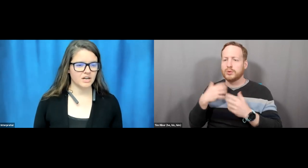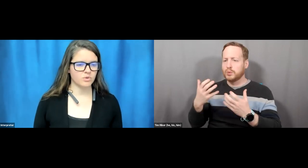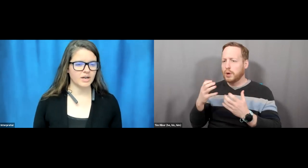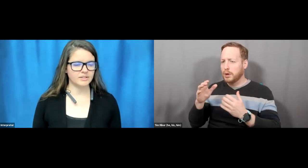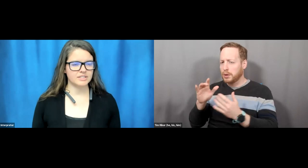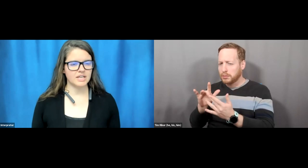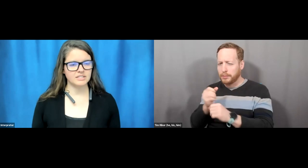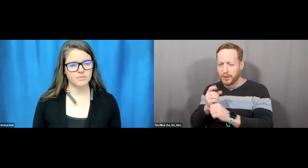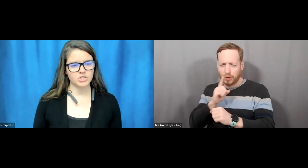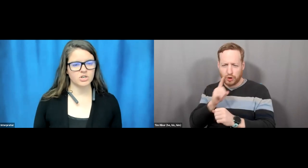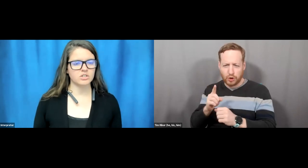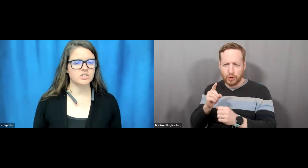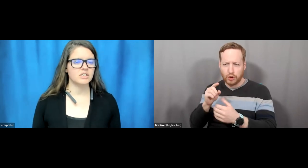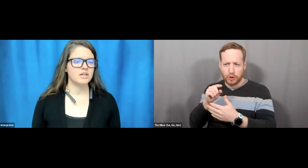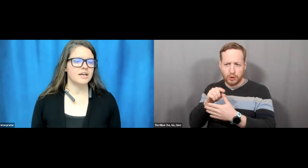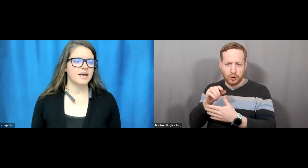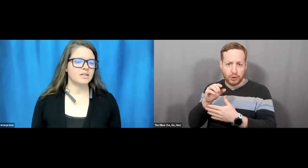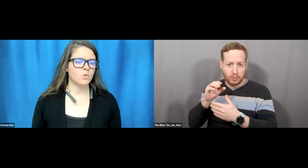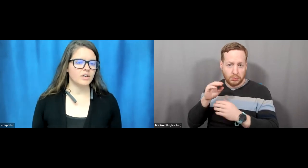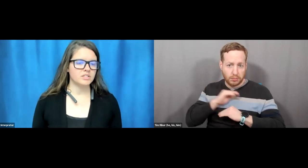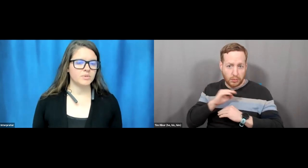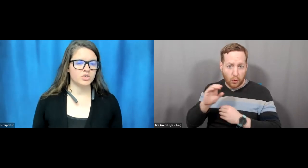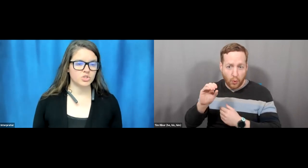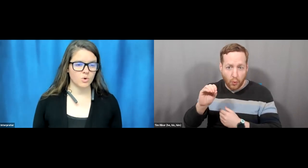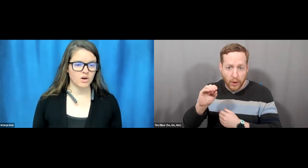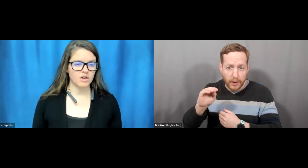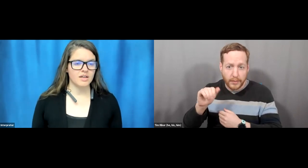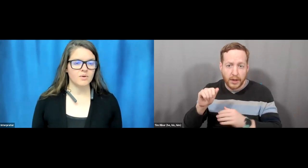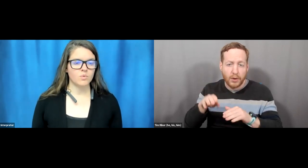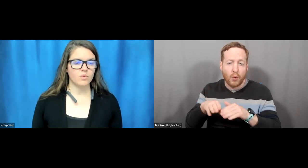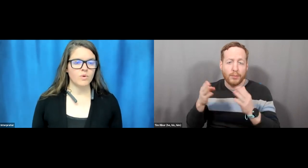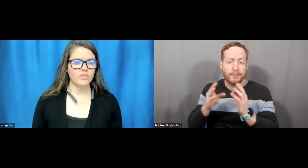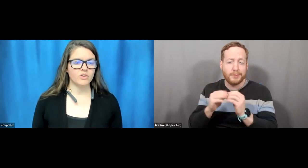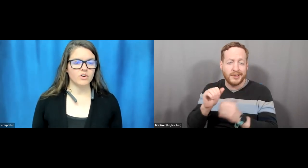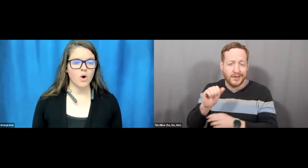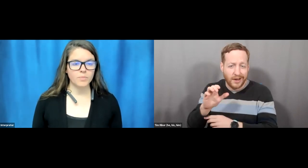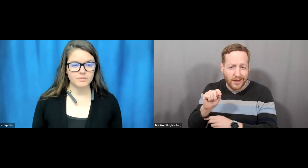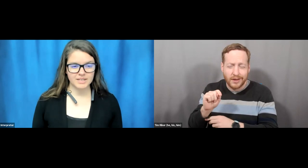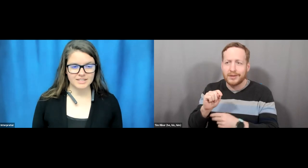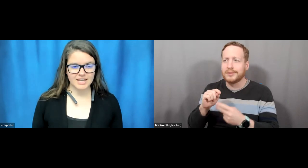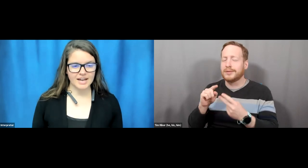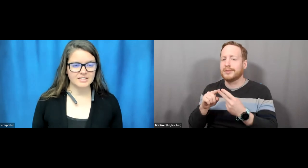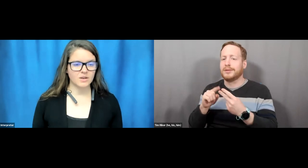of Rhode Island and as commissioners and wanted to be sure whether Open Meetings Act, the